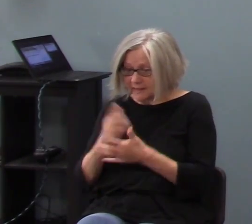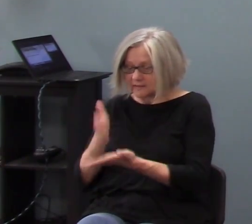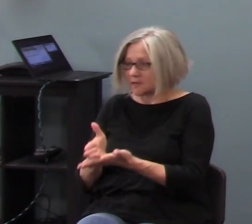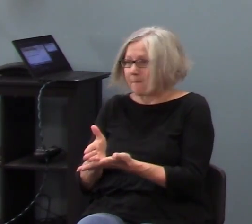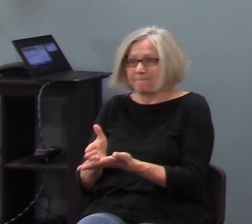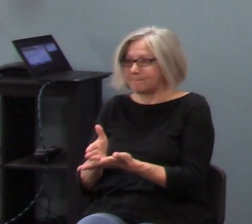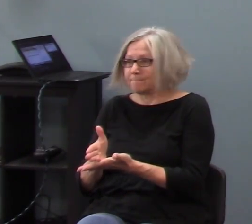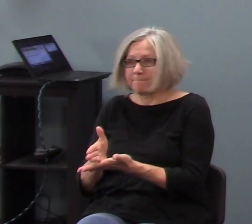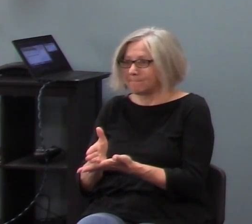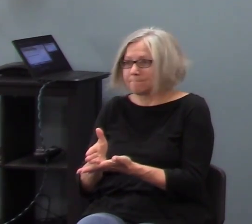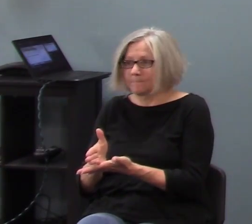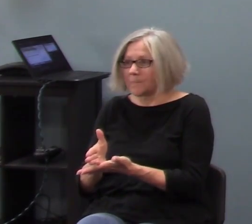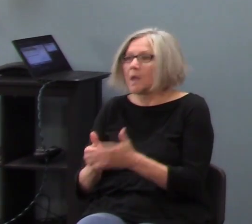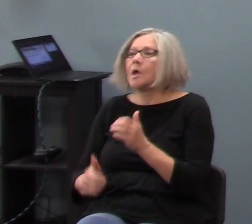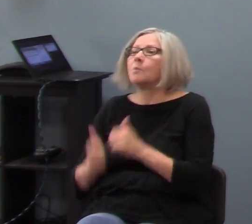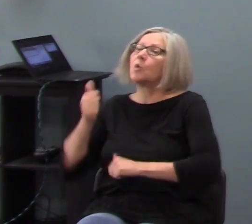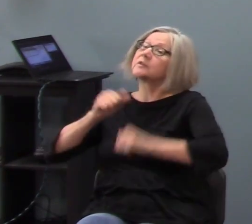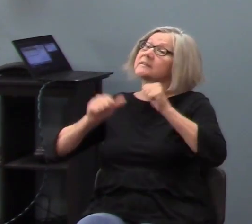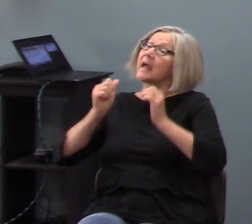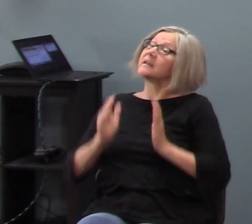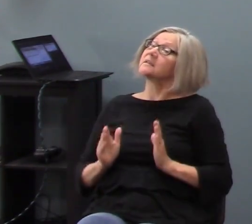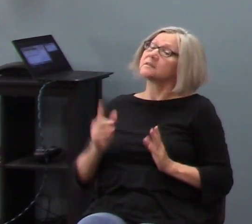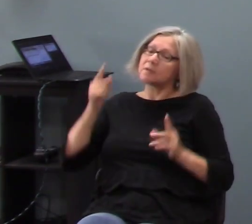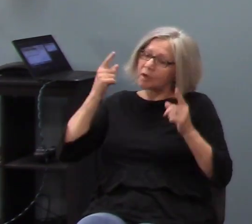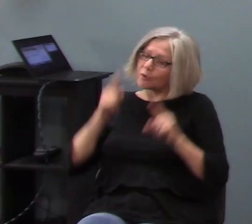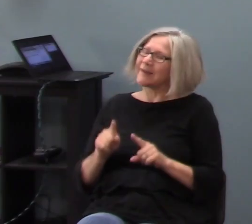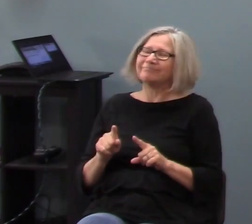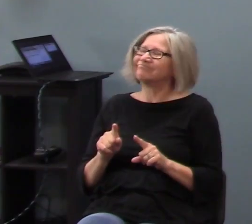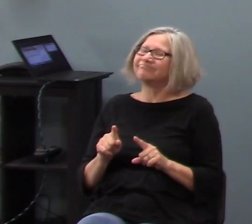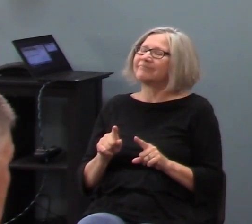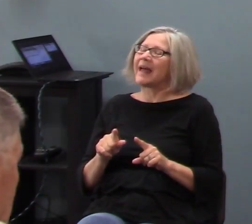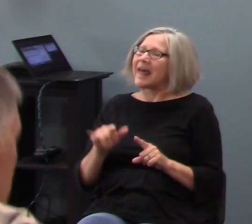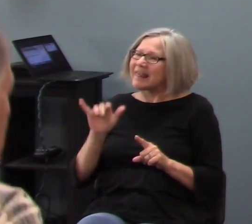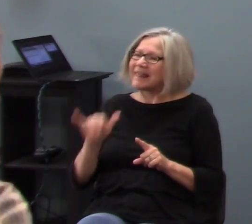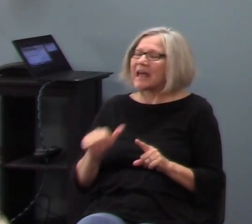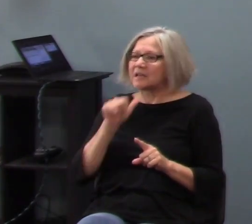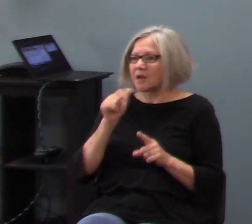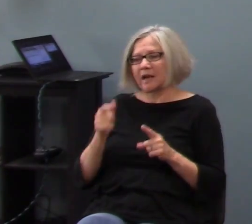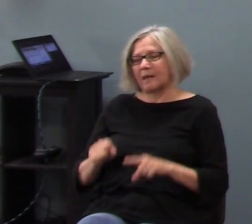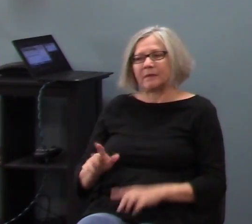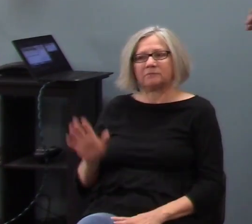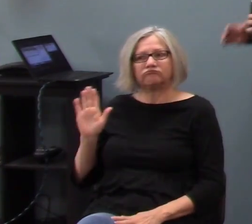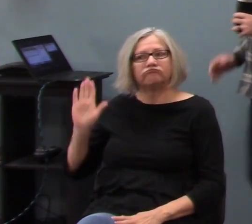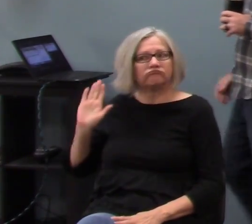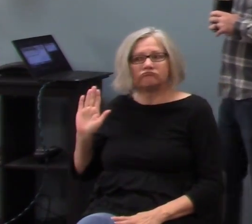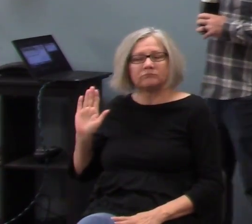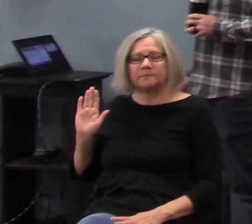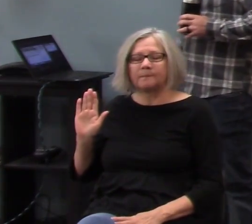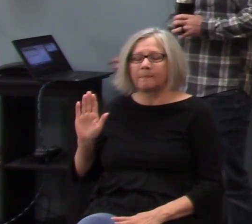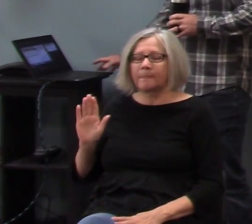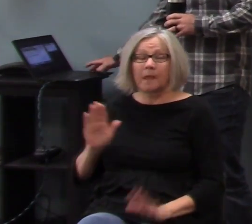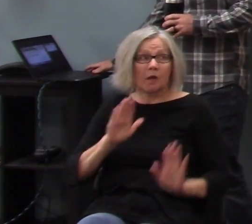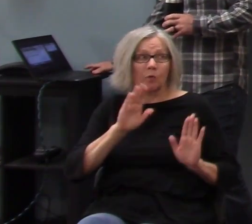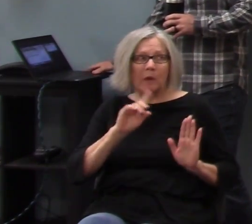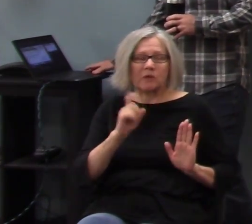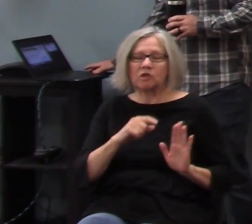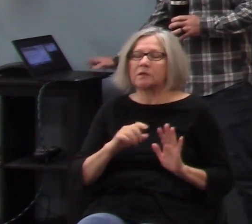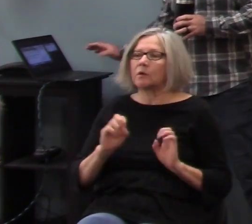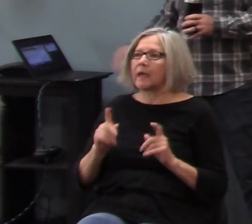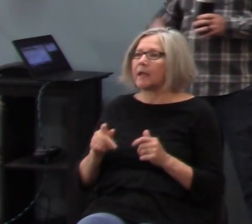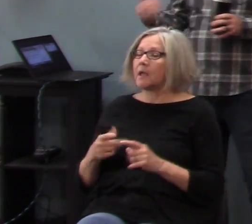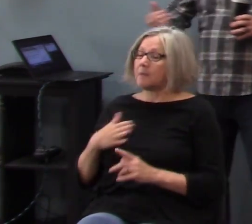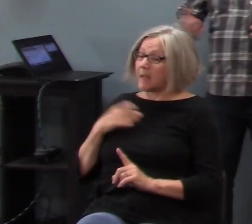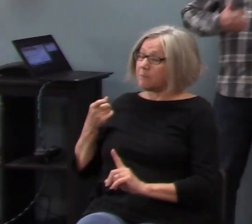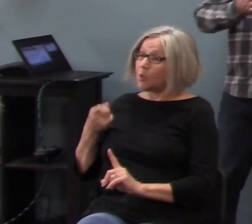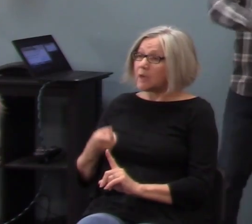much most scientists pretty much agree that is not what happened. Great question. Okay. Again, the point of this